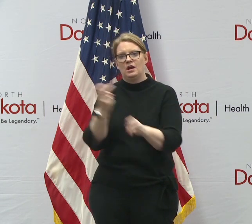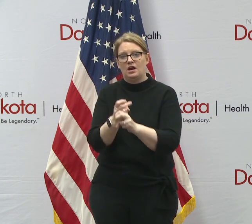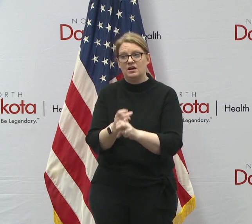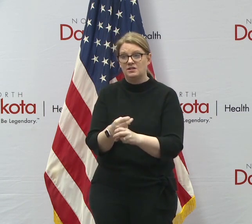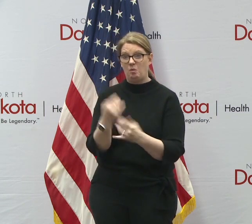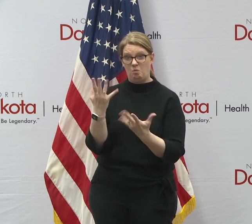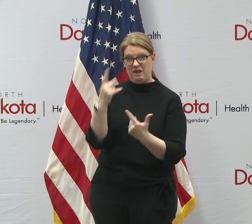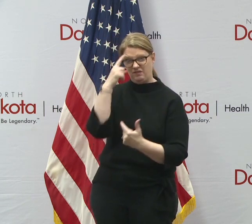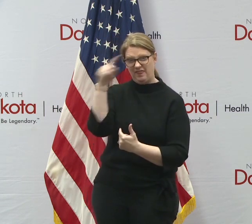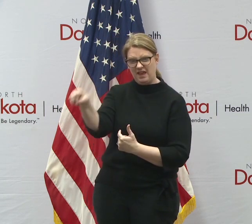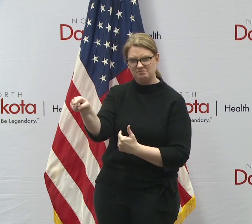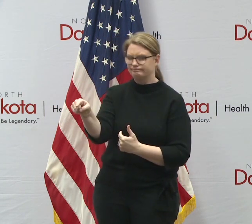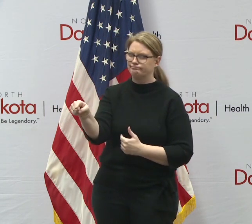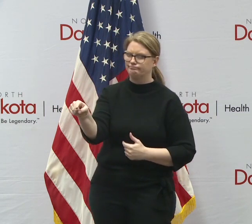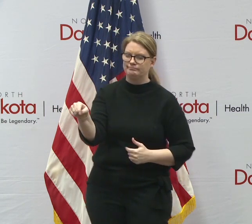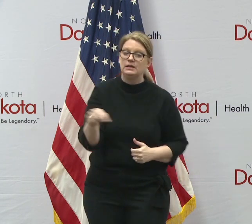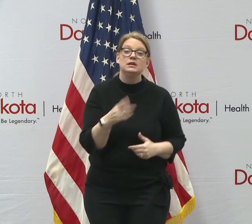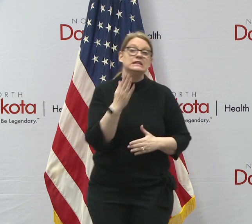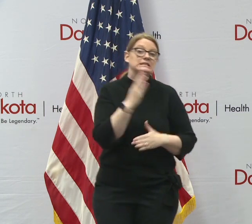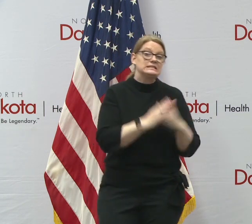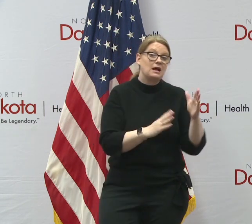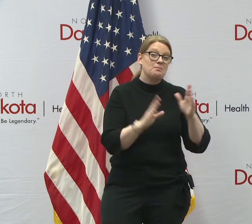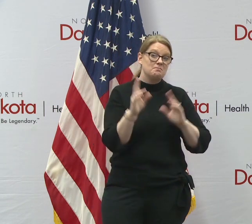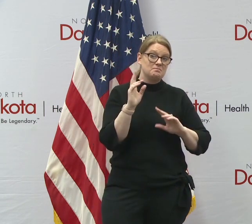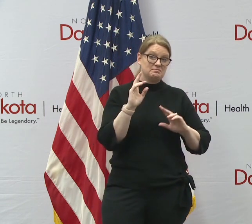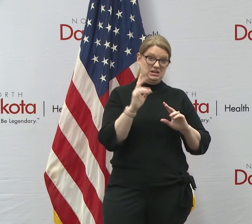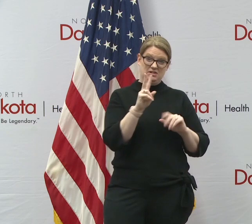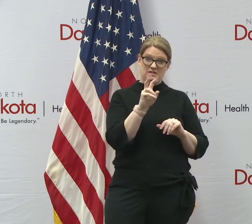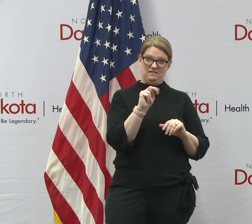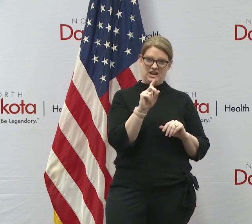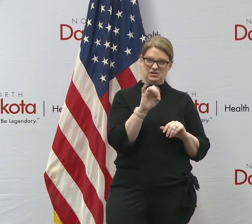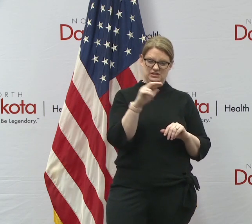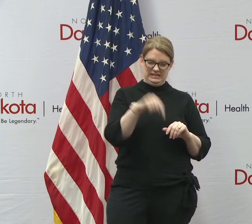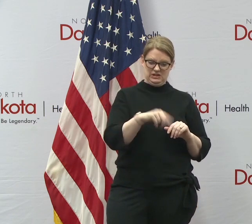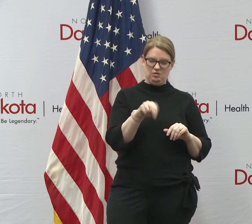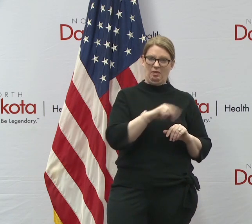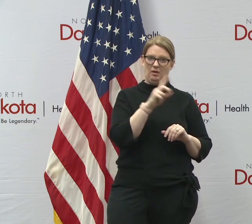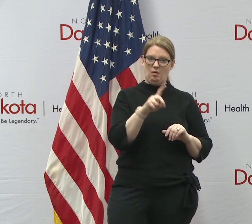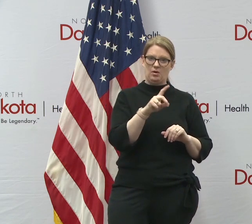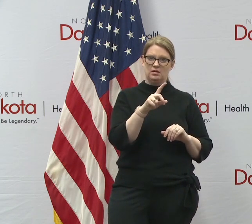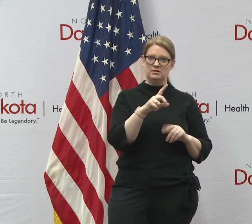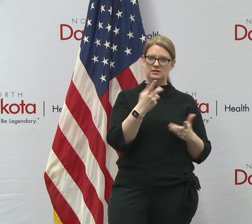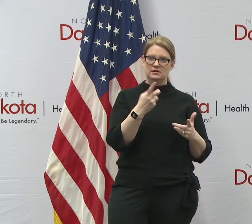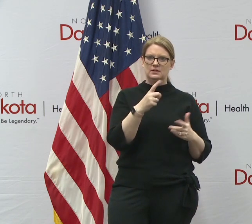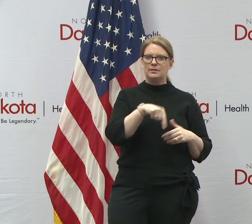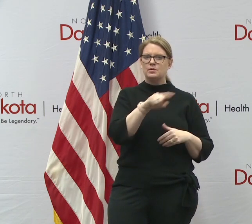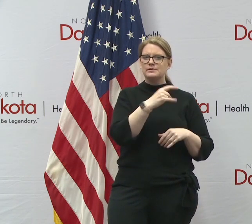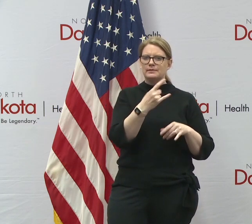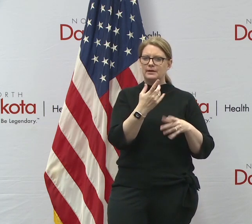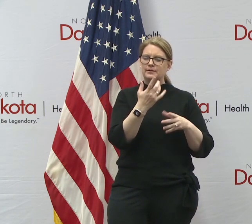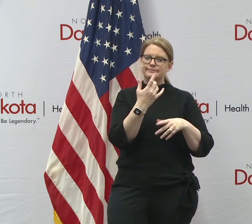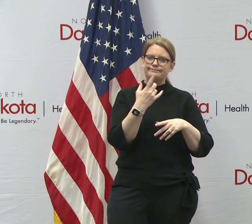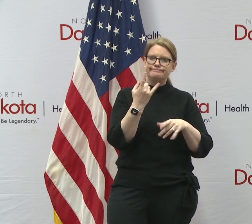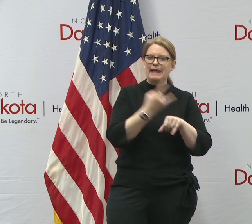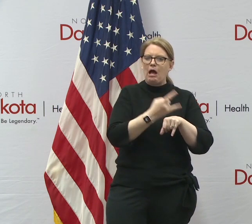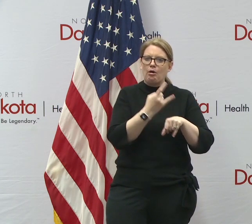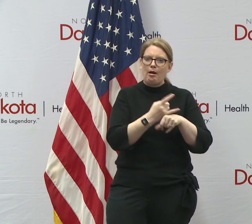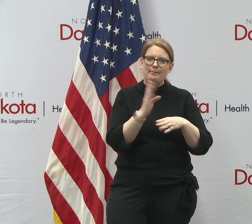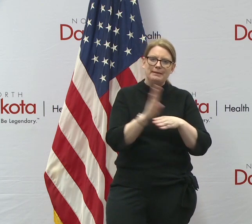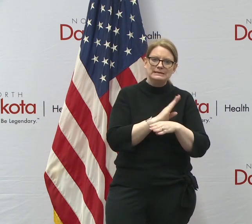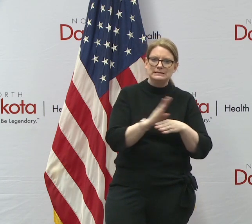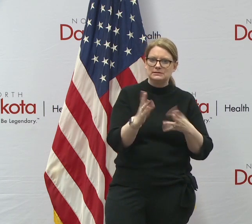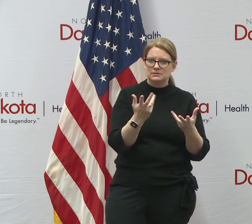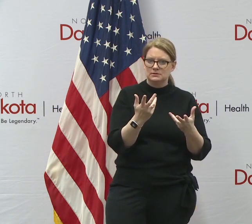that. We have some vendors in North Dakota, including those people that are in the alcohol business, because hand sanitizer